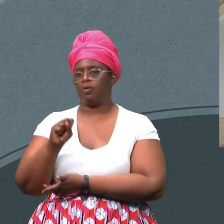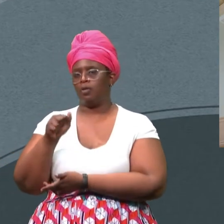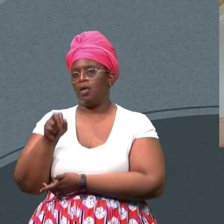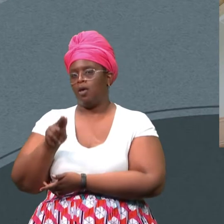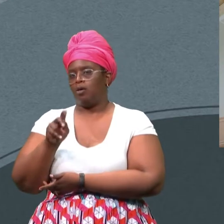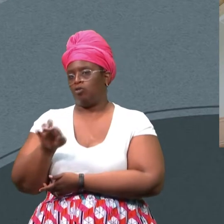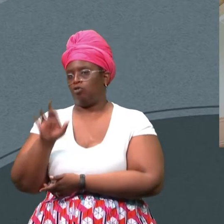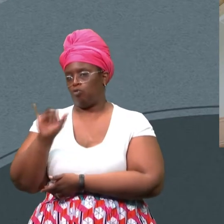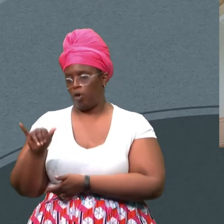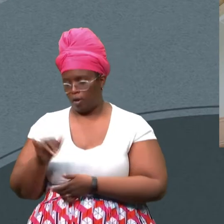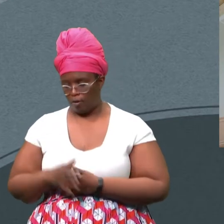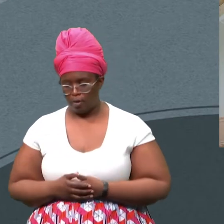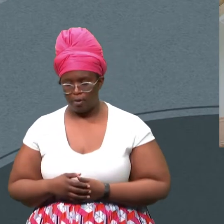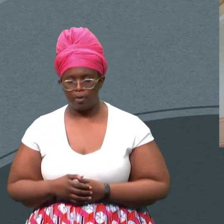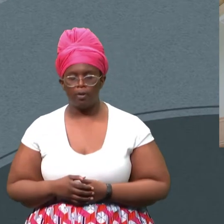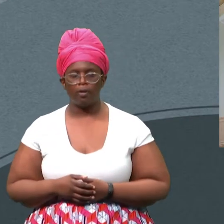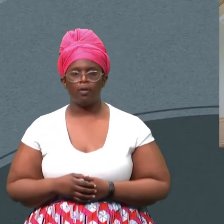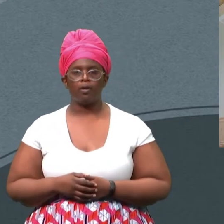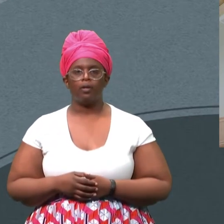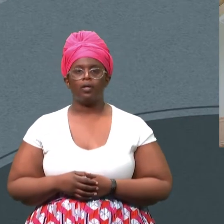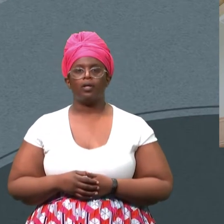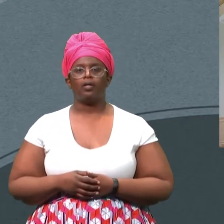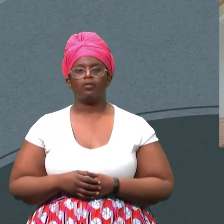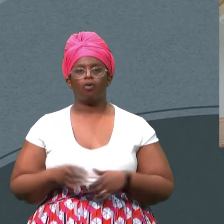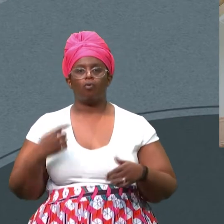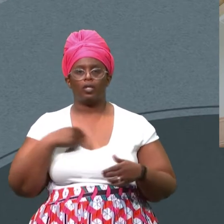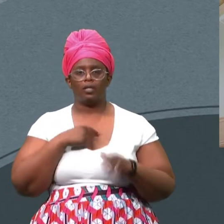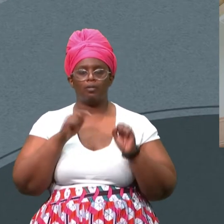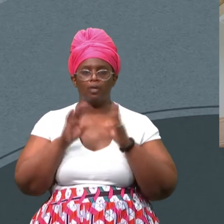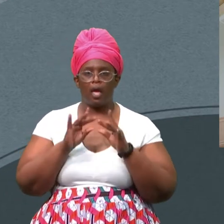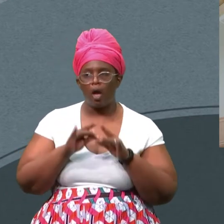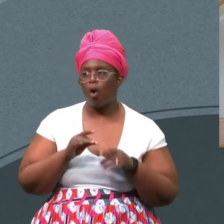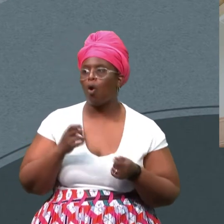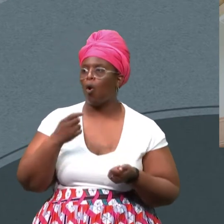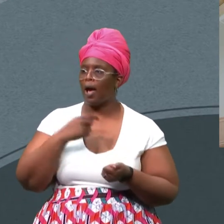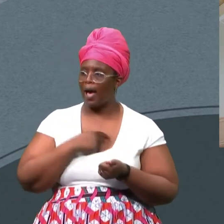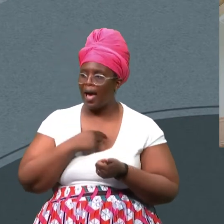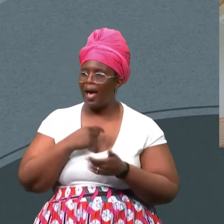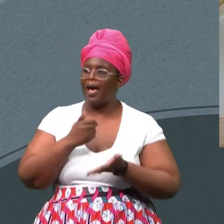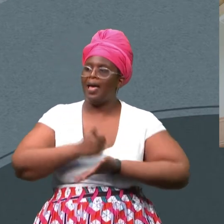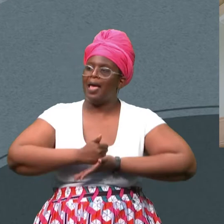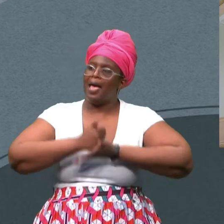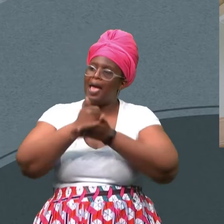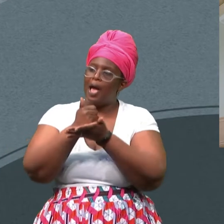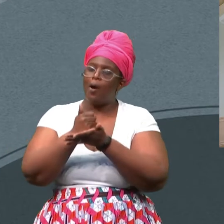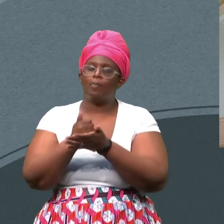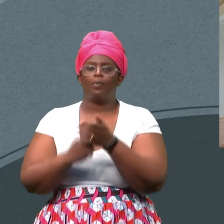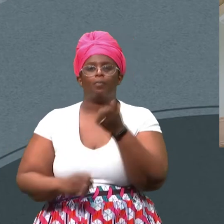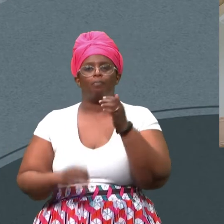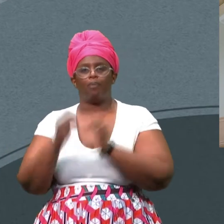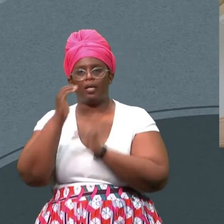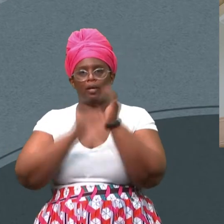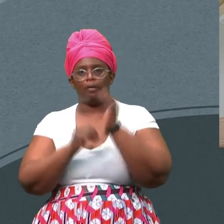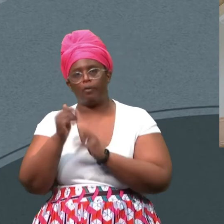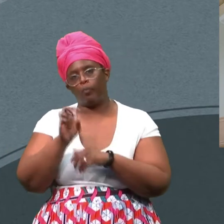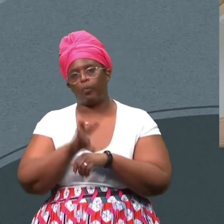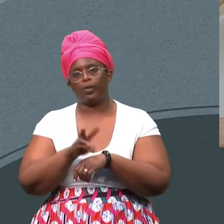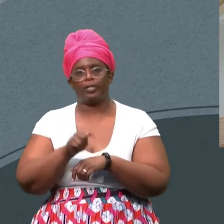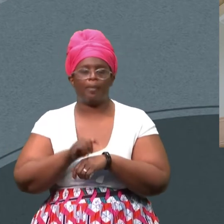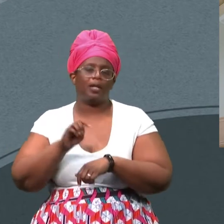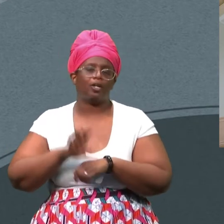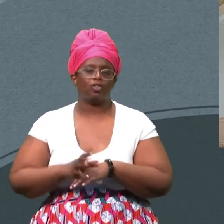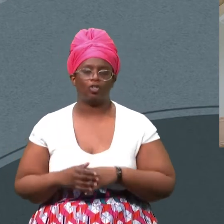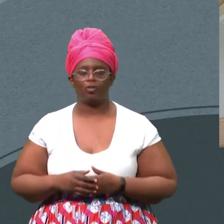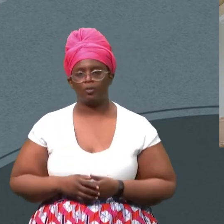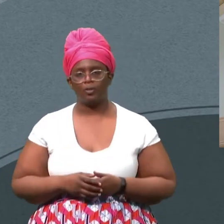say, I am a part of building a physical local church building. What a blessing. So we can do all